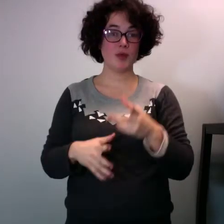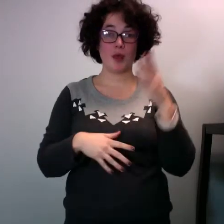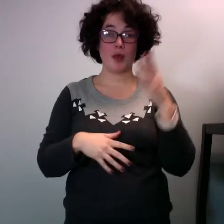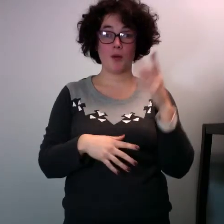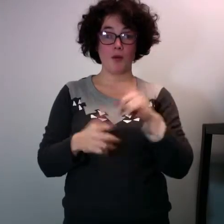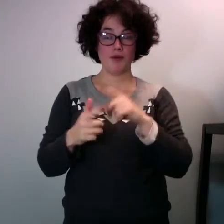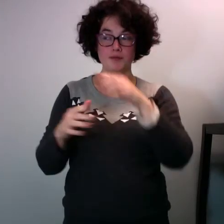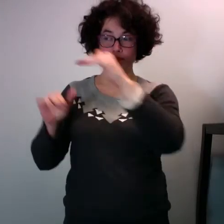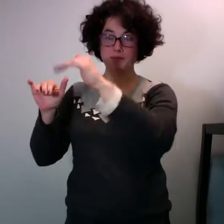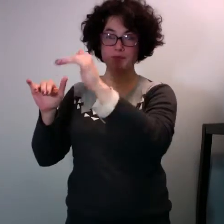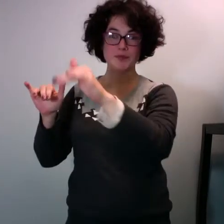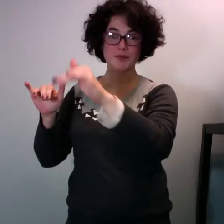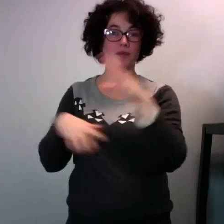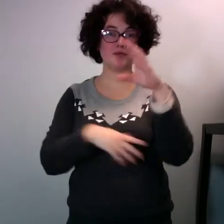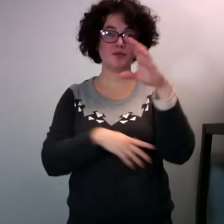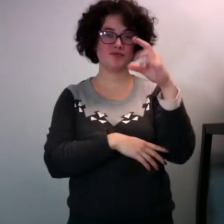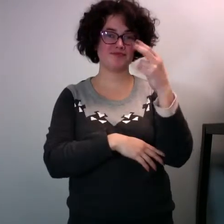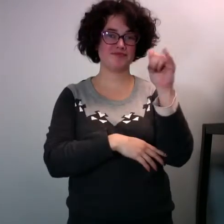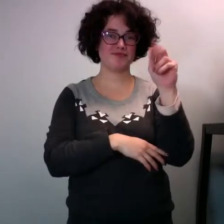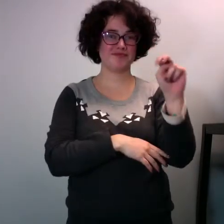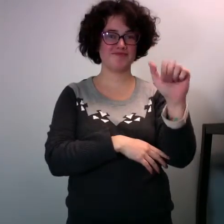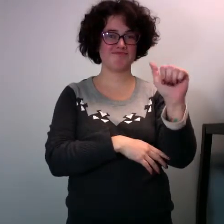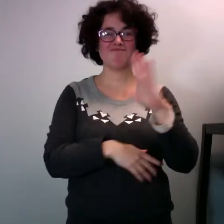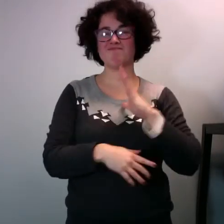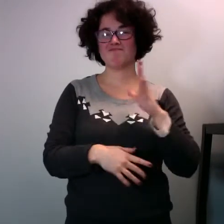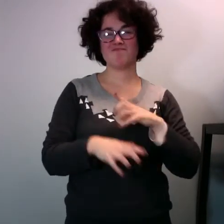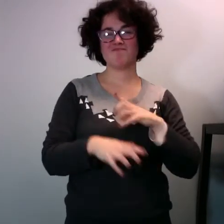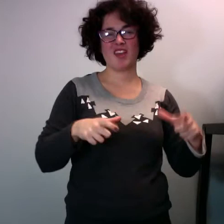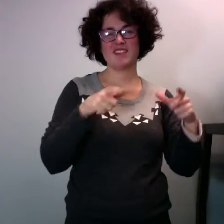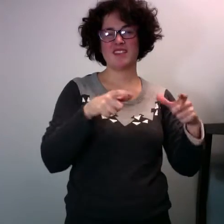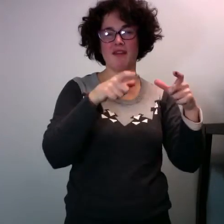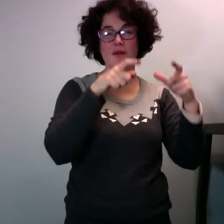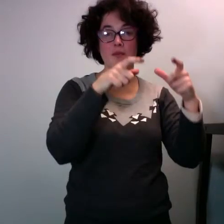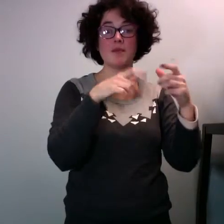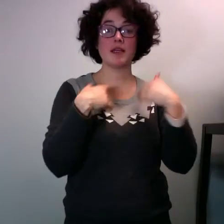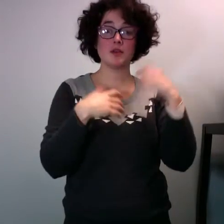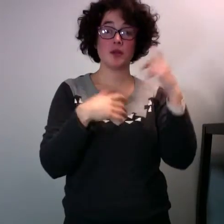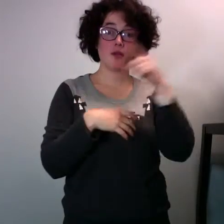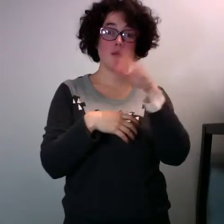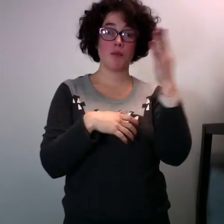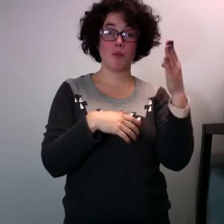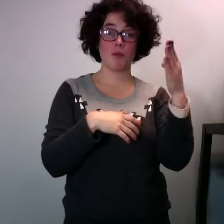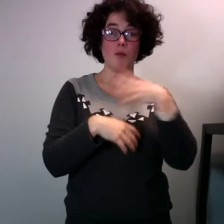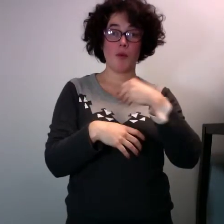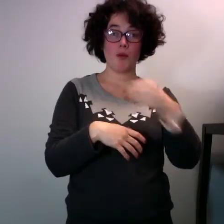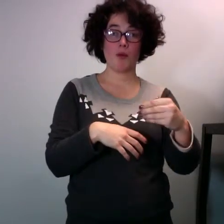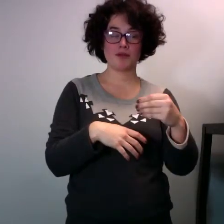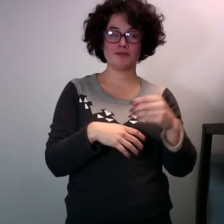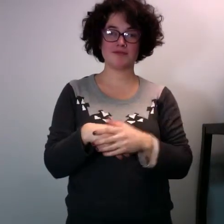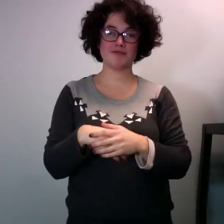Now today, my children just don't appreciate many of my antiques, but I hope that one day they will,